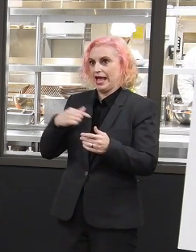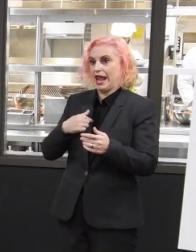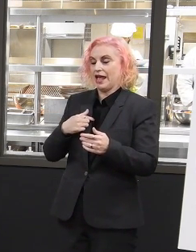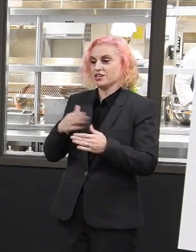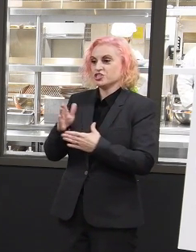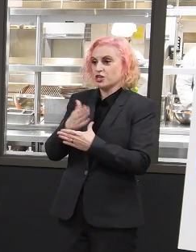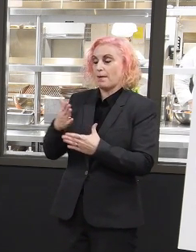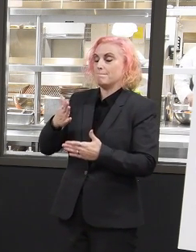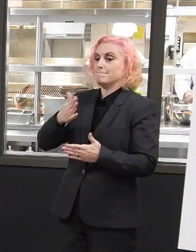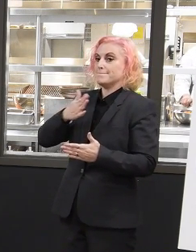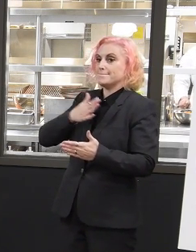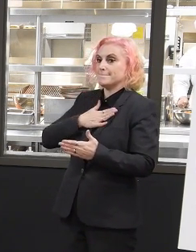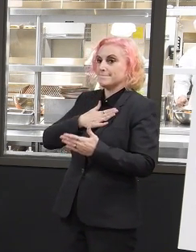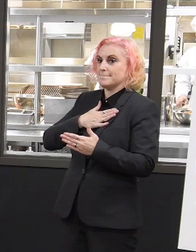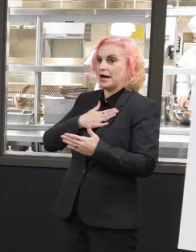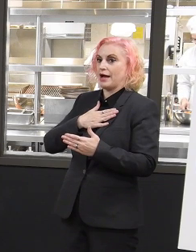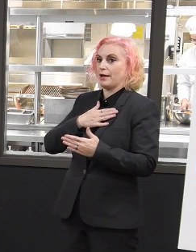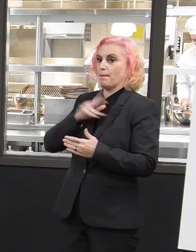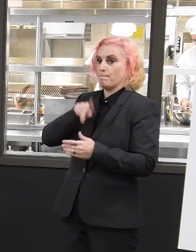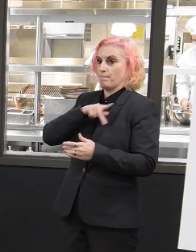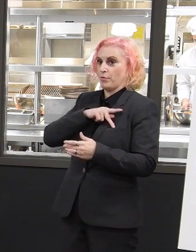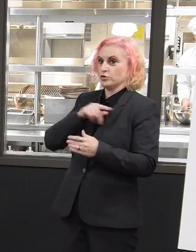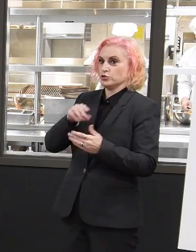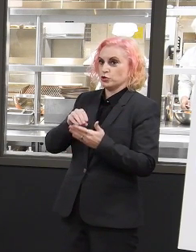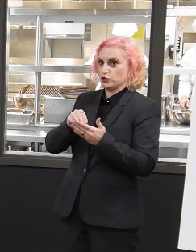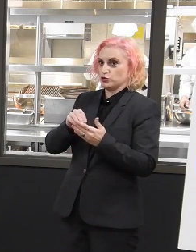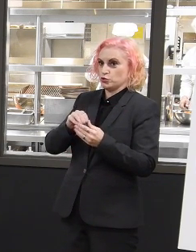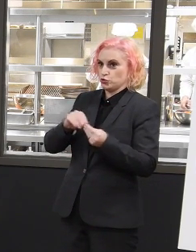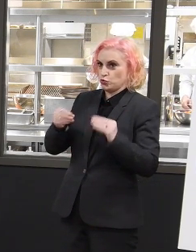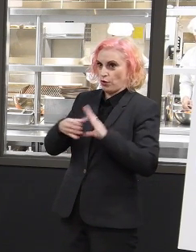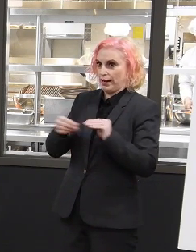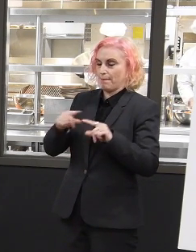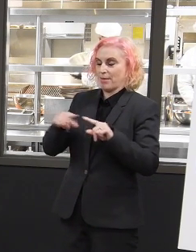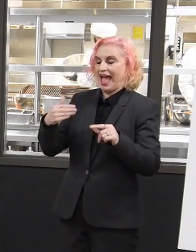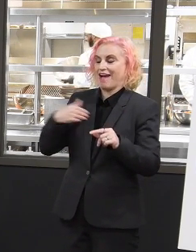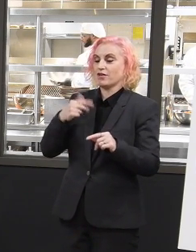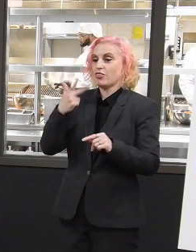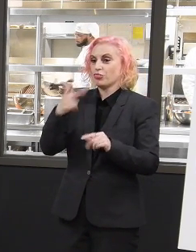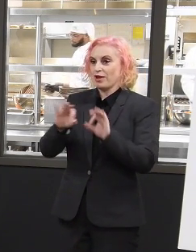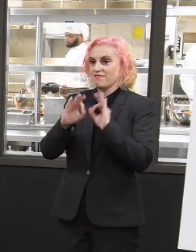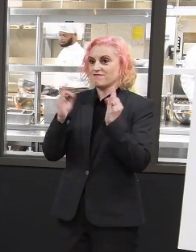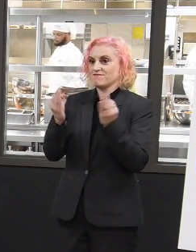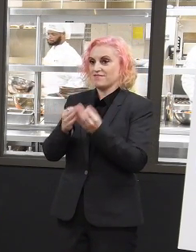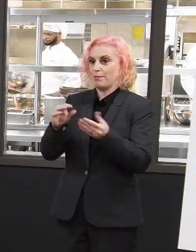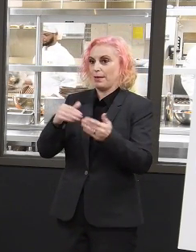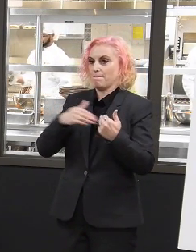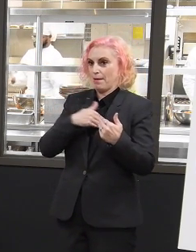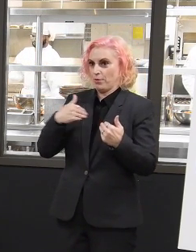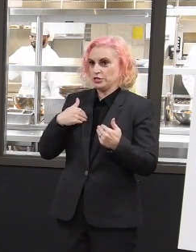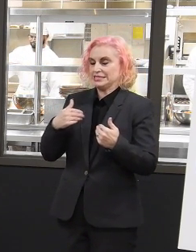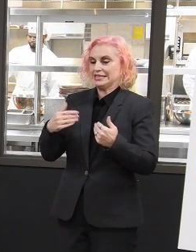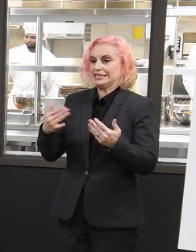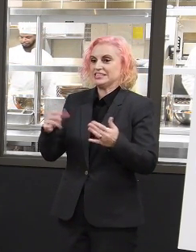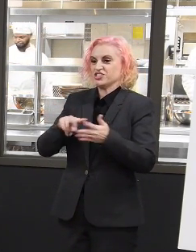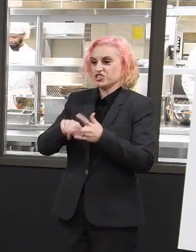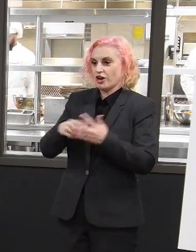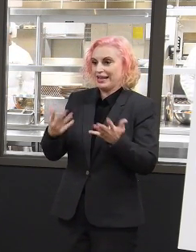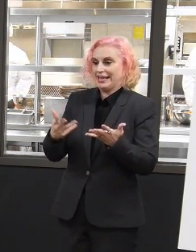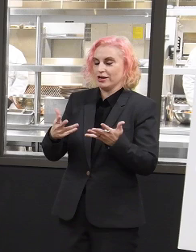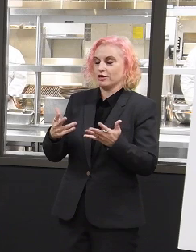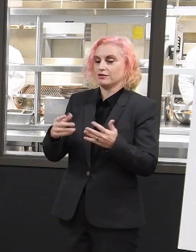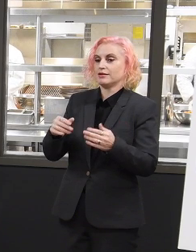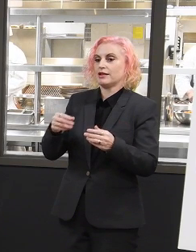my individual story, I have 3 family members that started in the continuing education department here and went on to graduate from the